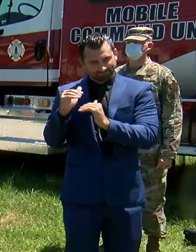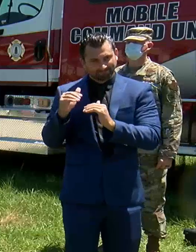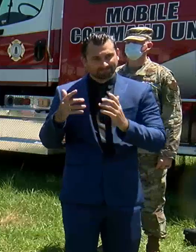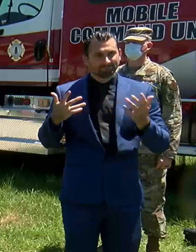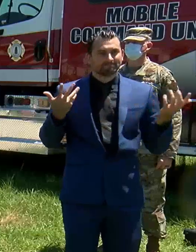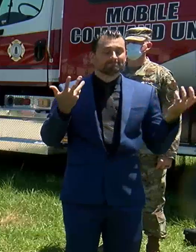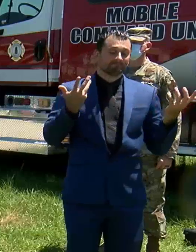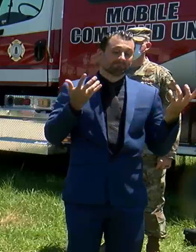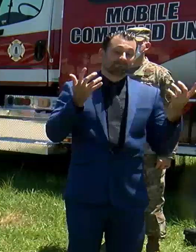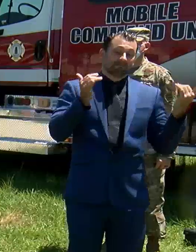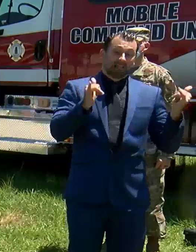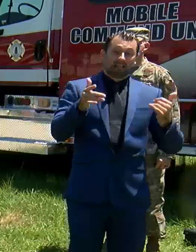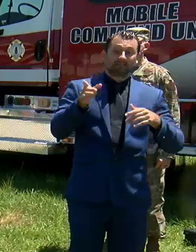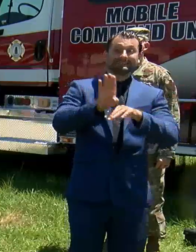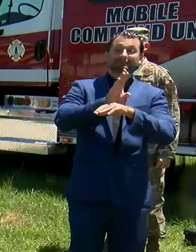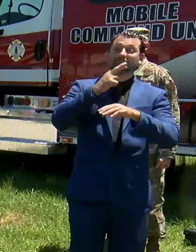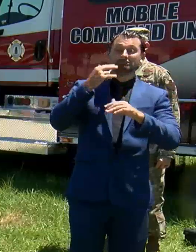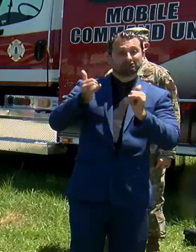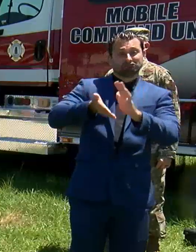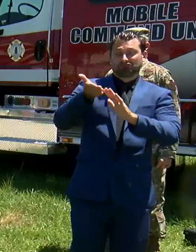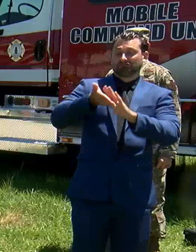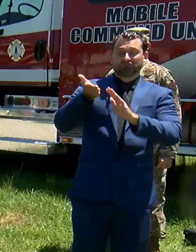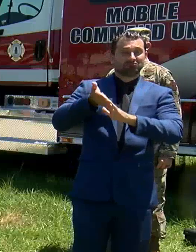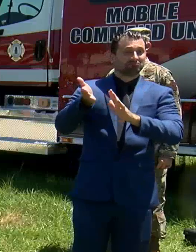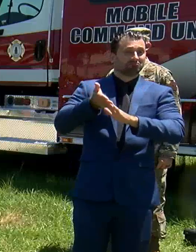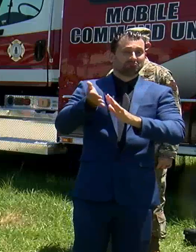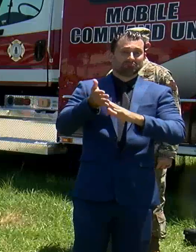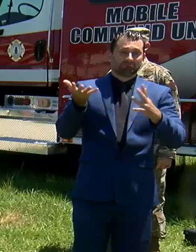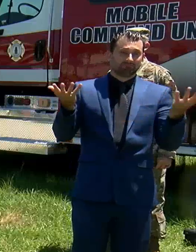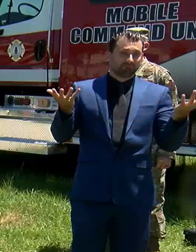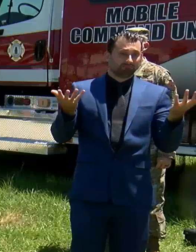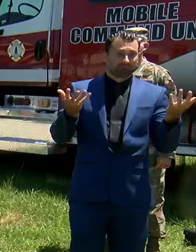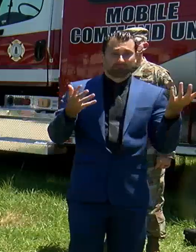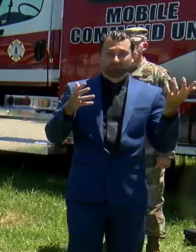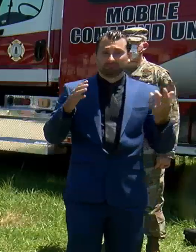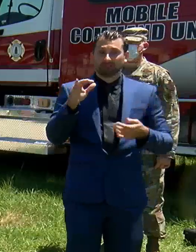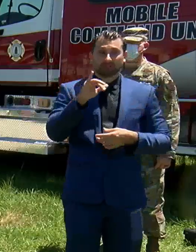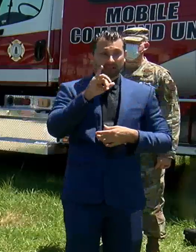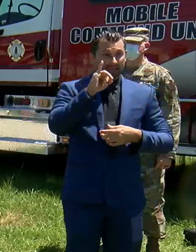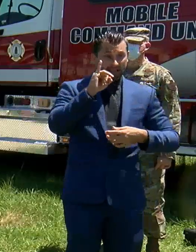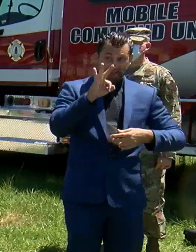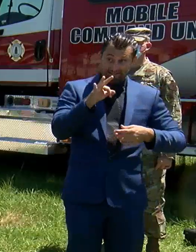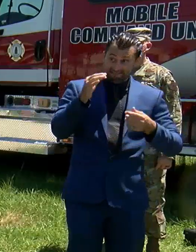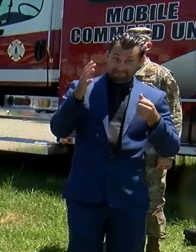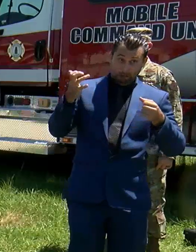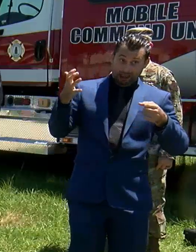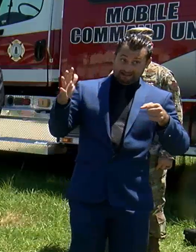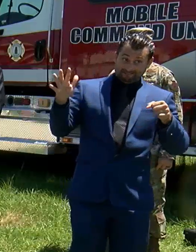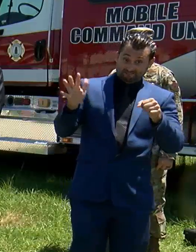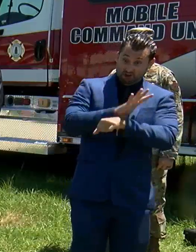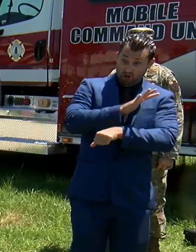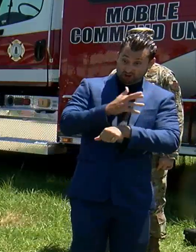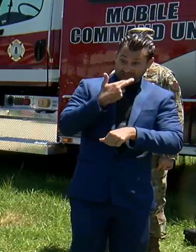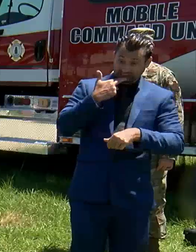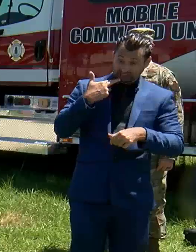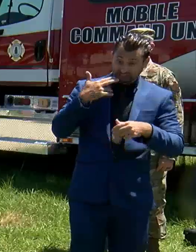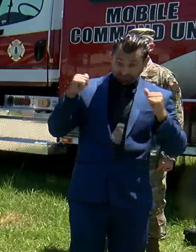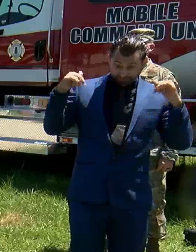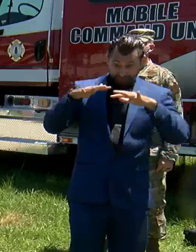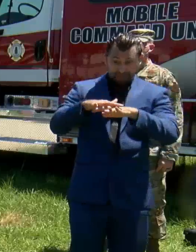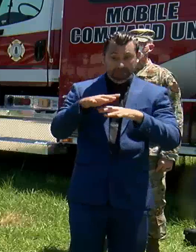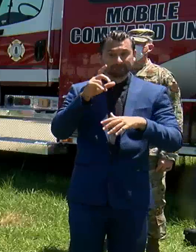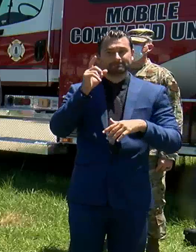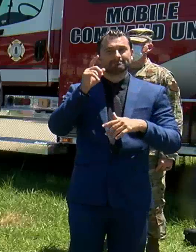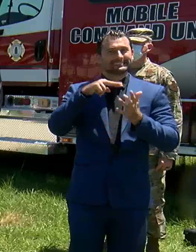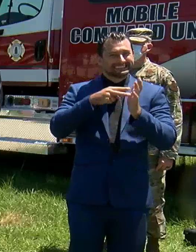You actually can. Even with a full restaurant, if people are cognizant about it, you know, you can do this in a way that is safe.